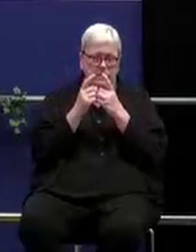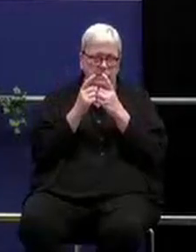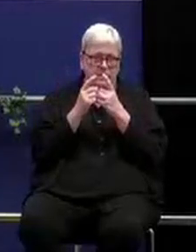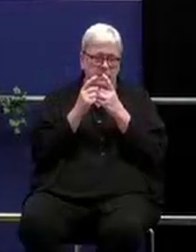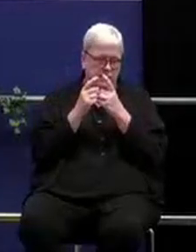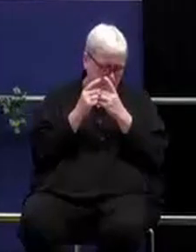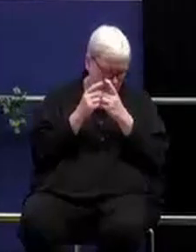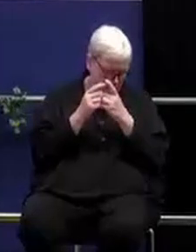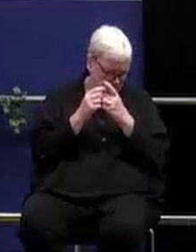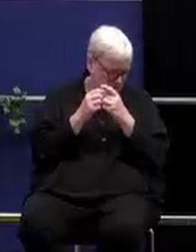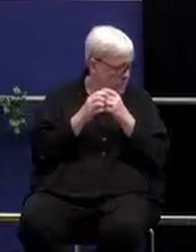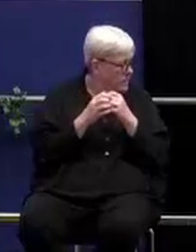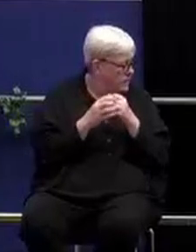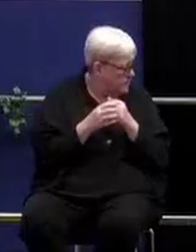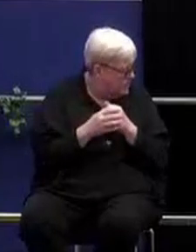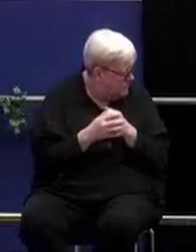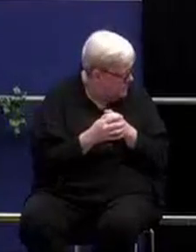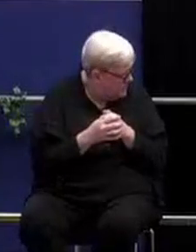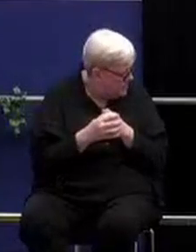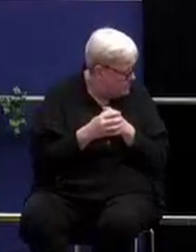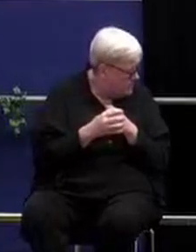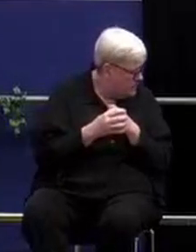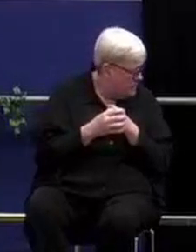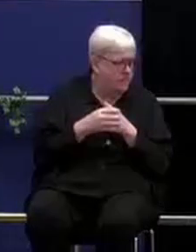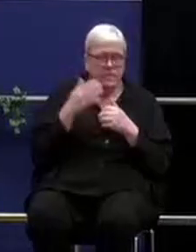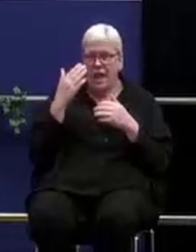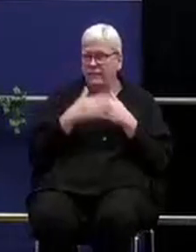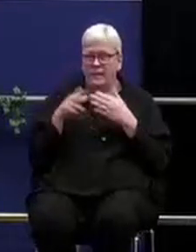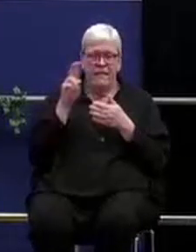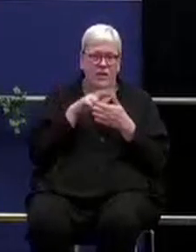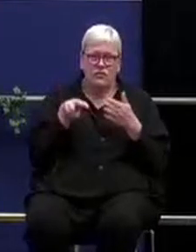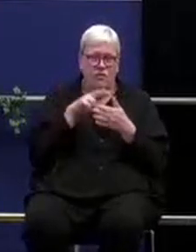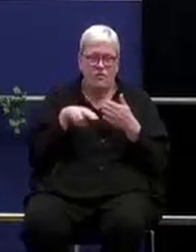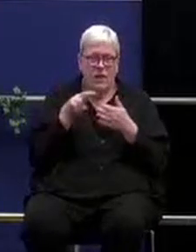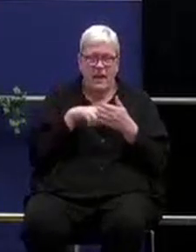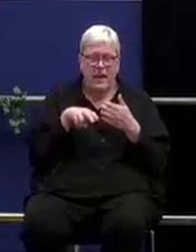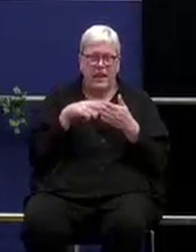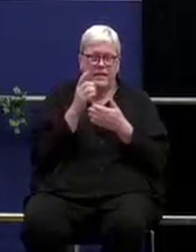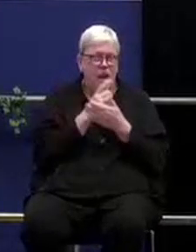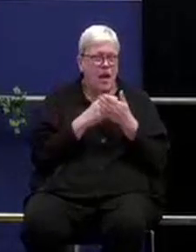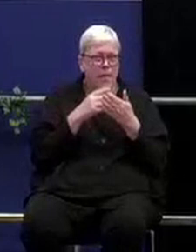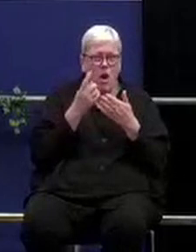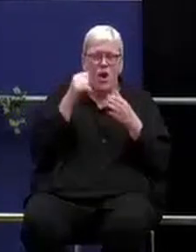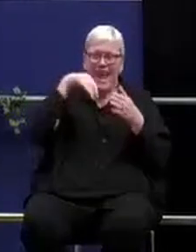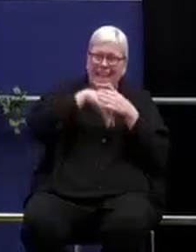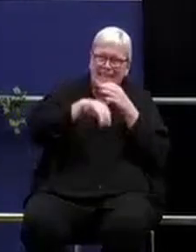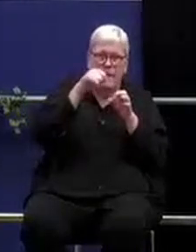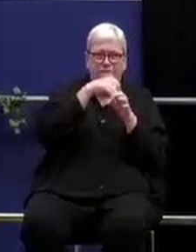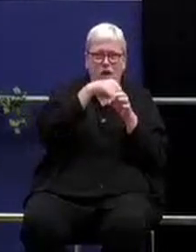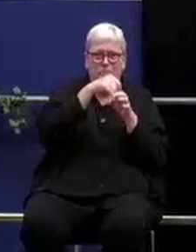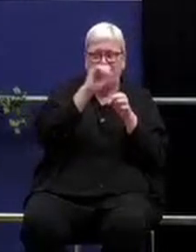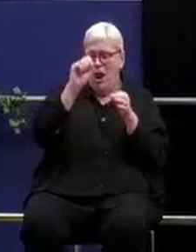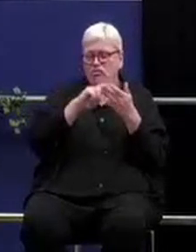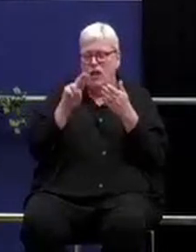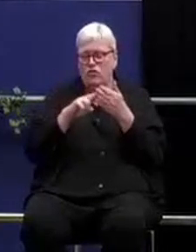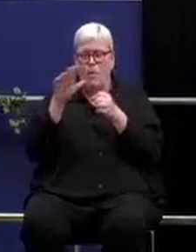It occurred to me, I've done quite a lot of readings, and it occurred to me that I'd never read a piece with her actually in the pharmacy, which is kind of like her natural habitat.